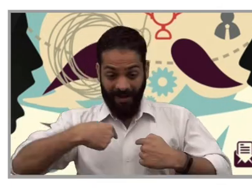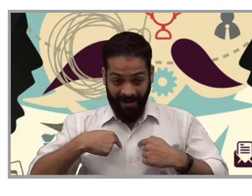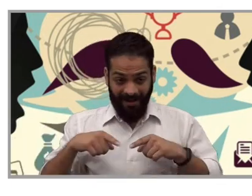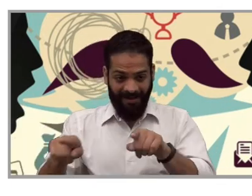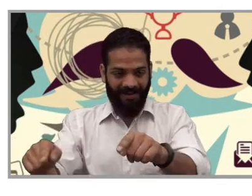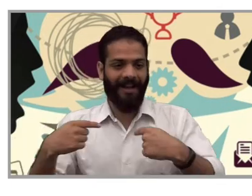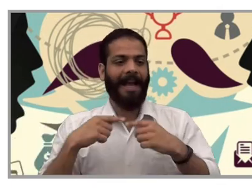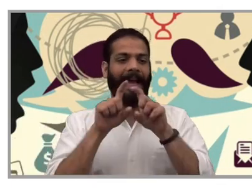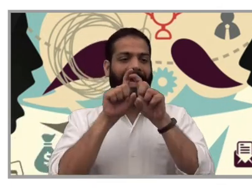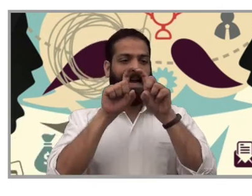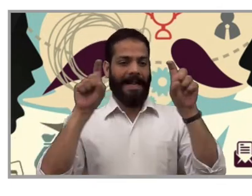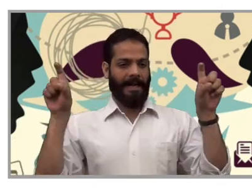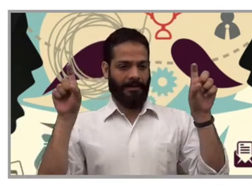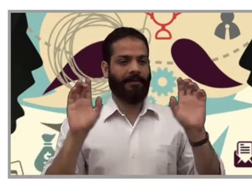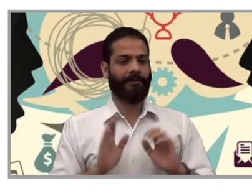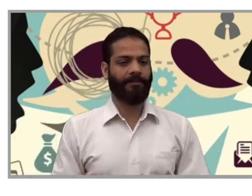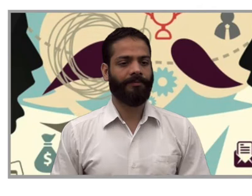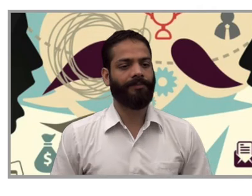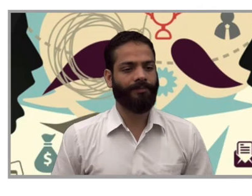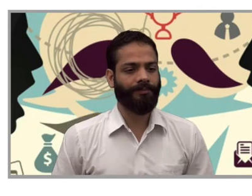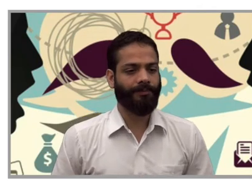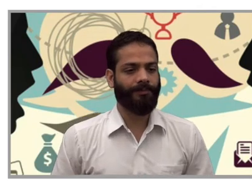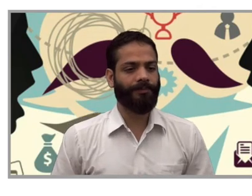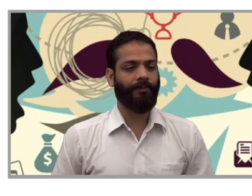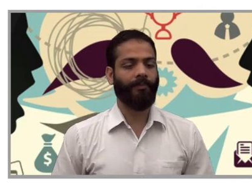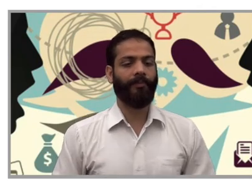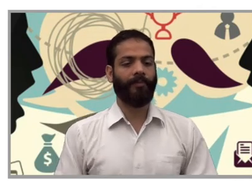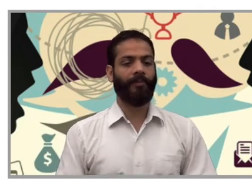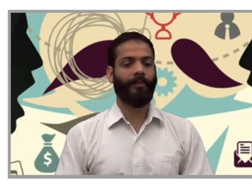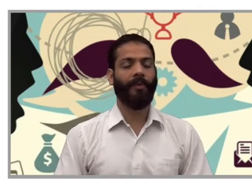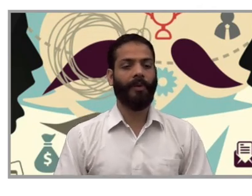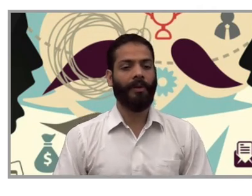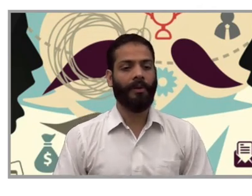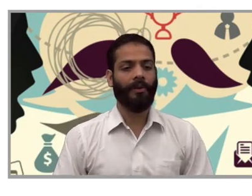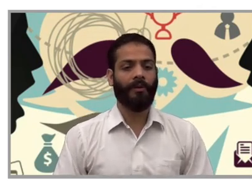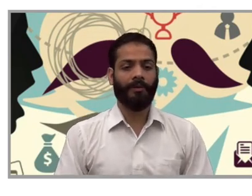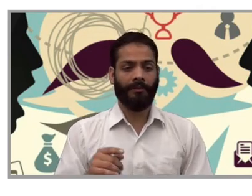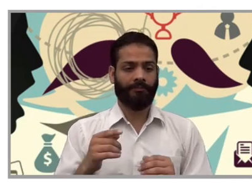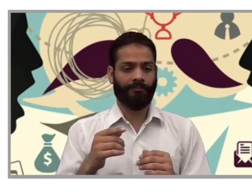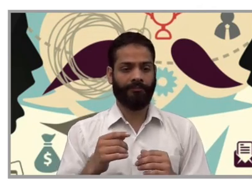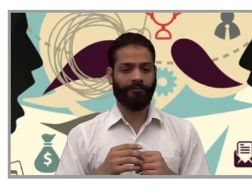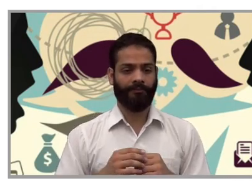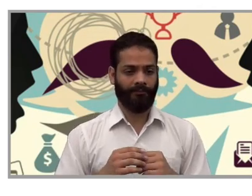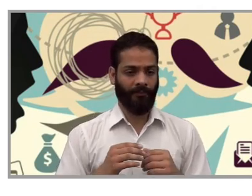Directly iconic, the example of the sign would be body.